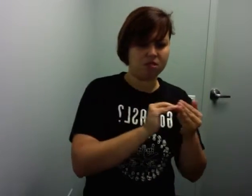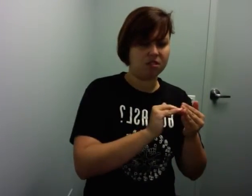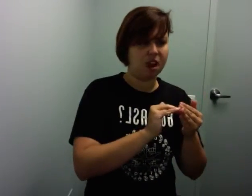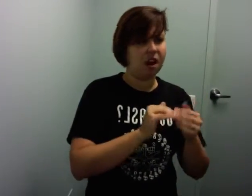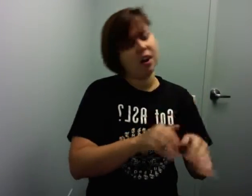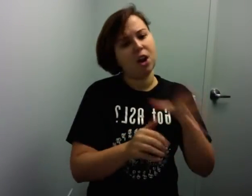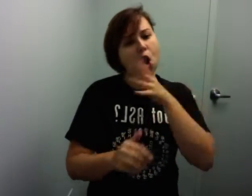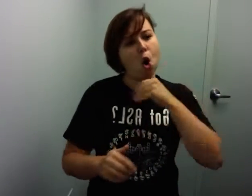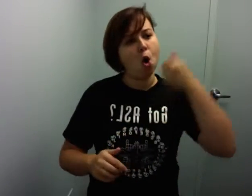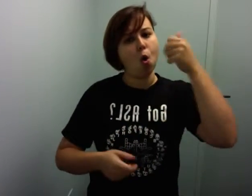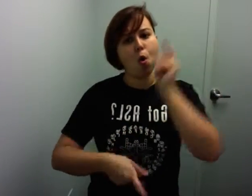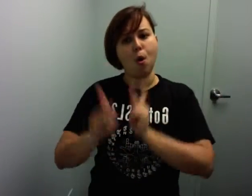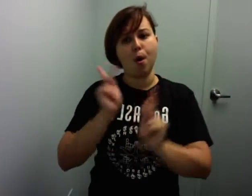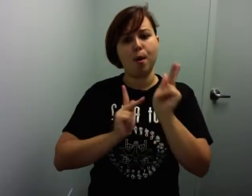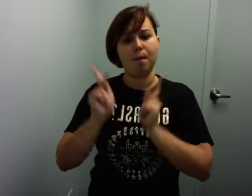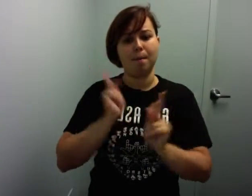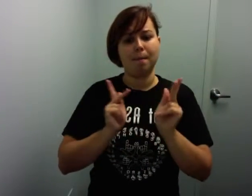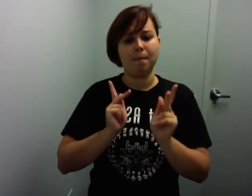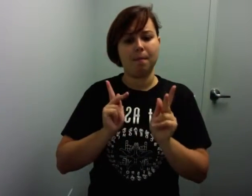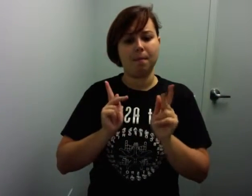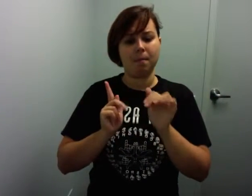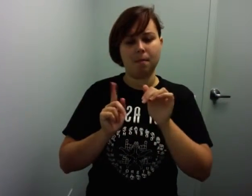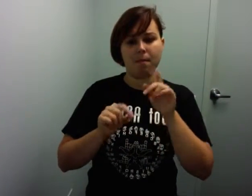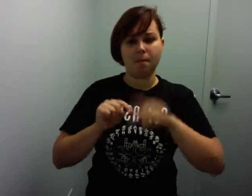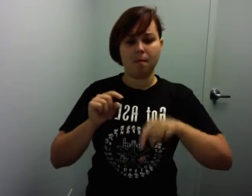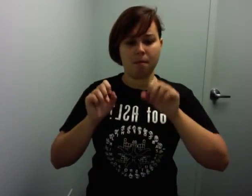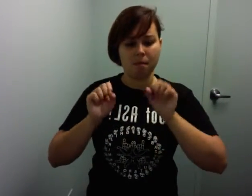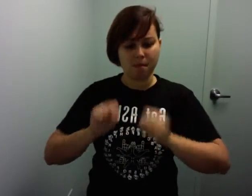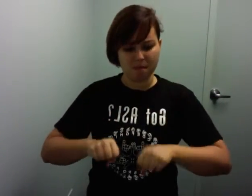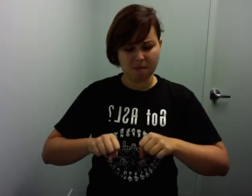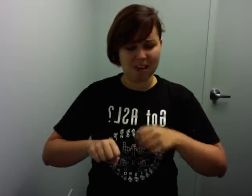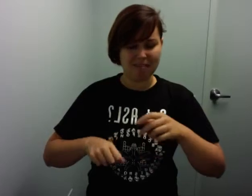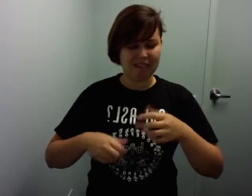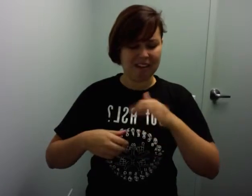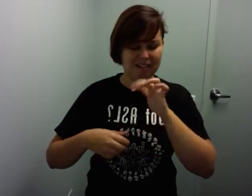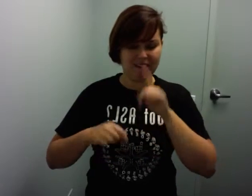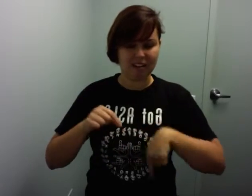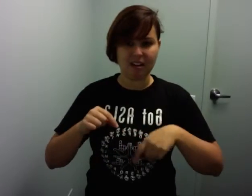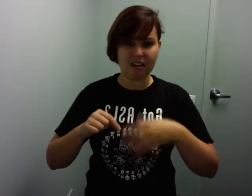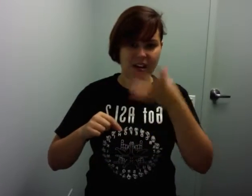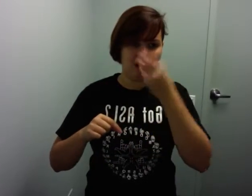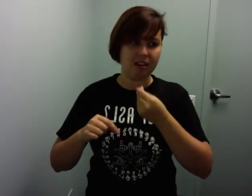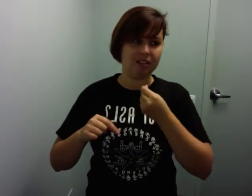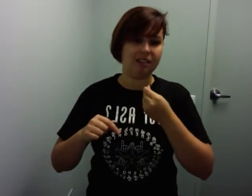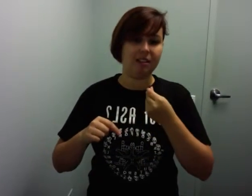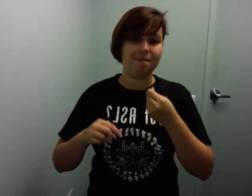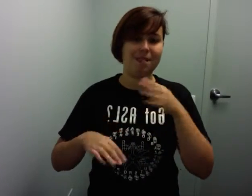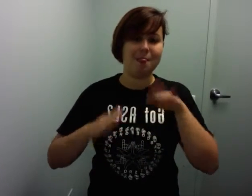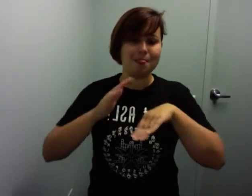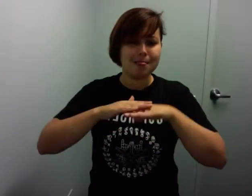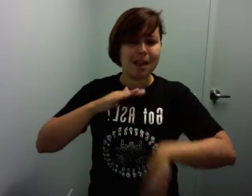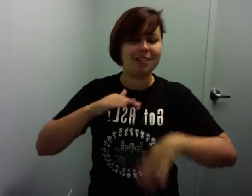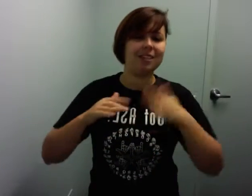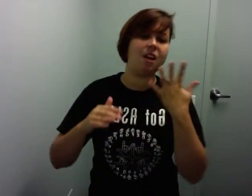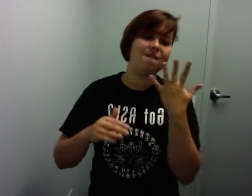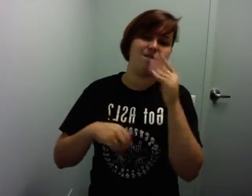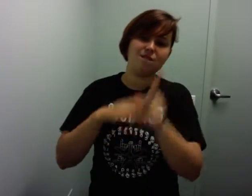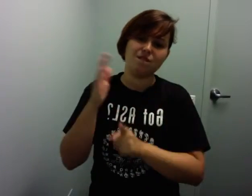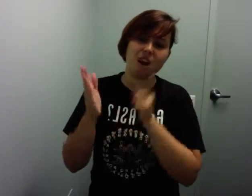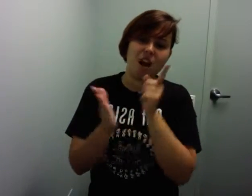to sleep in a single block is somewhat disrupted, and many sleep, again, less than 5 hours a night. Shift work is